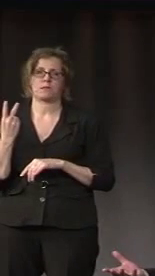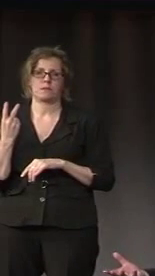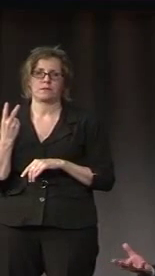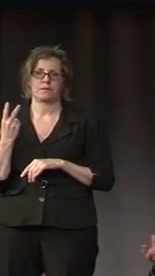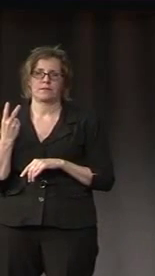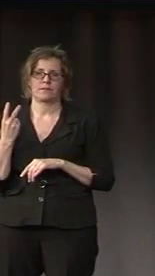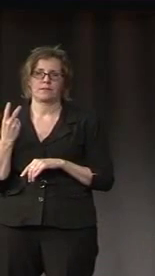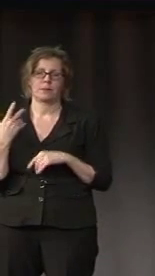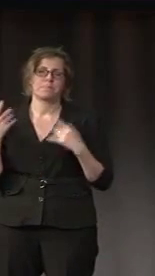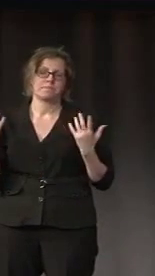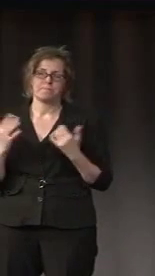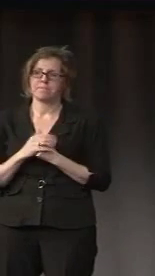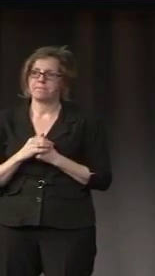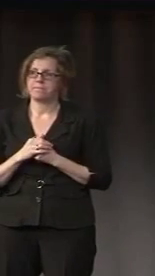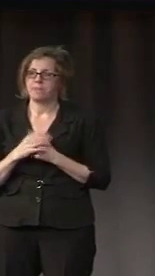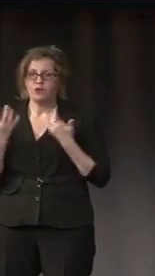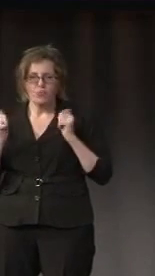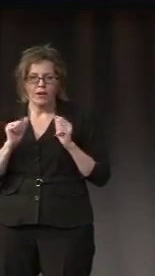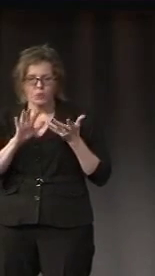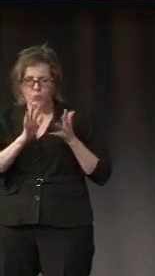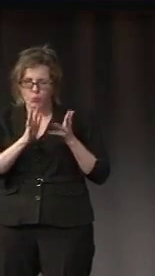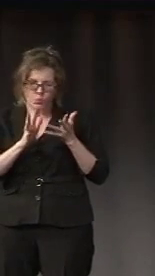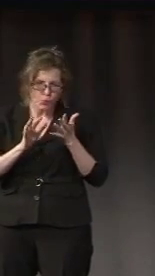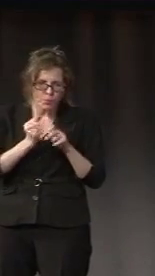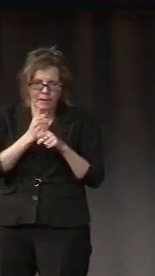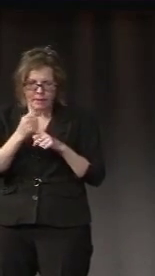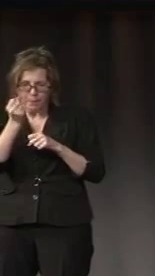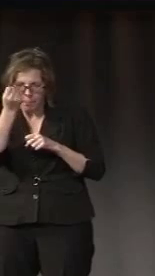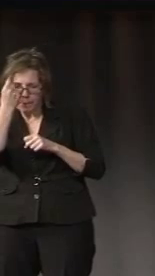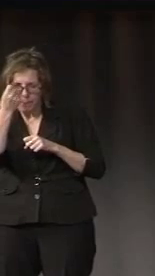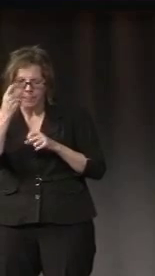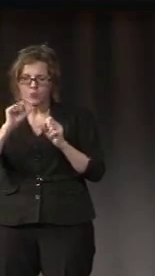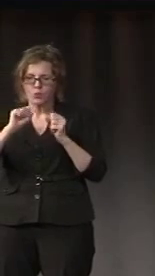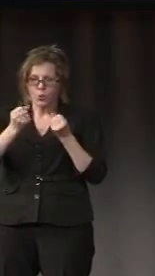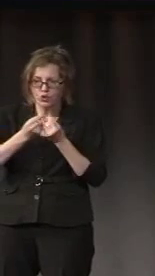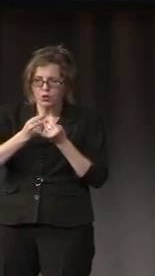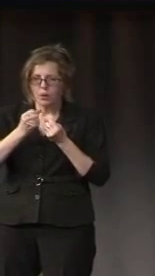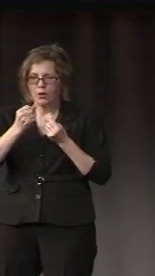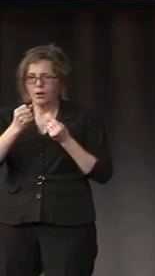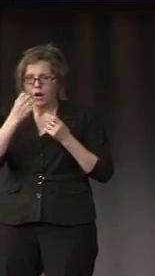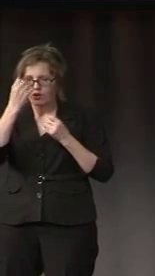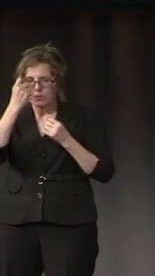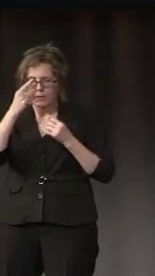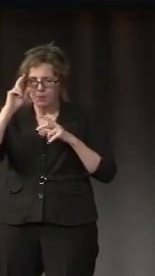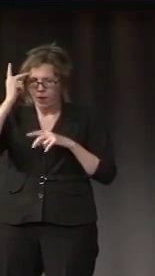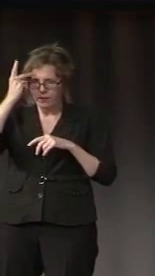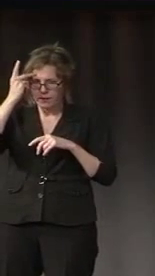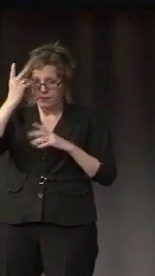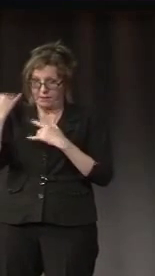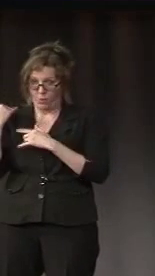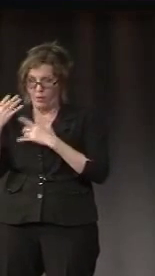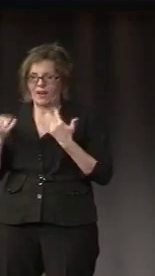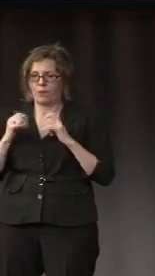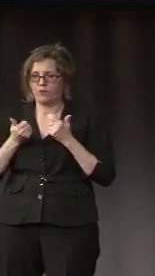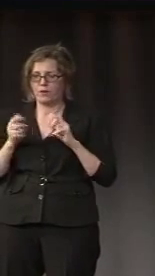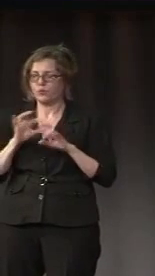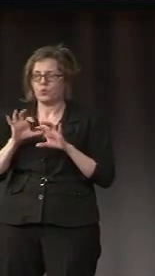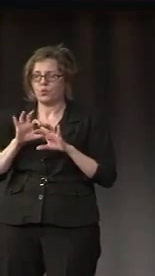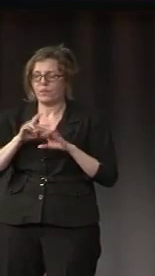is, with the scientists, trying to make them understand a little bit of social society and politics, and now I'm trying to do the reverse.